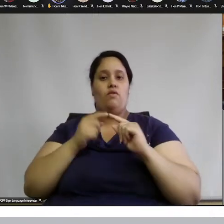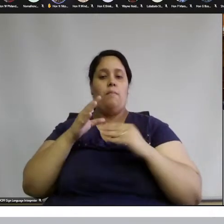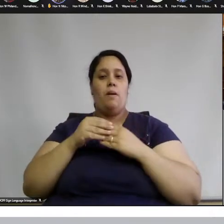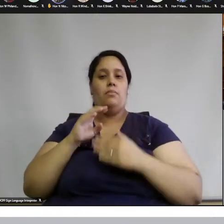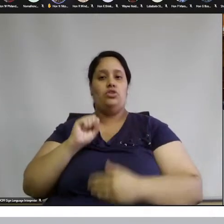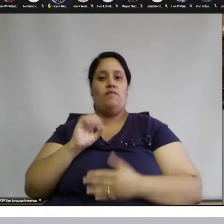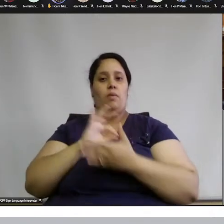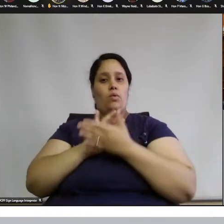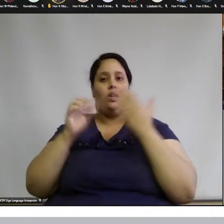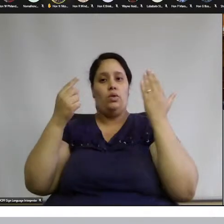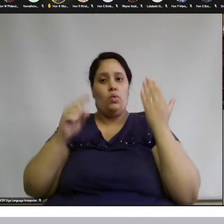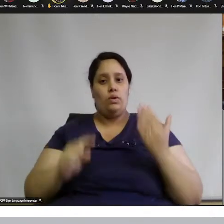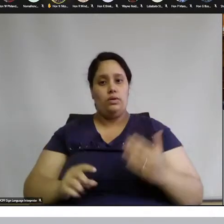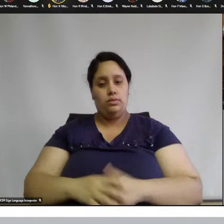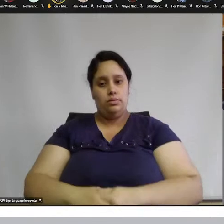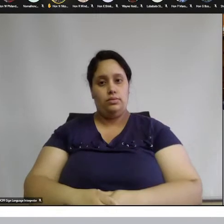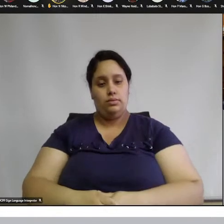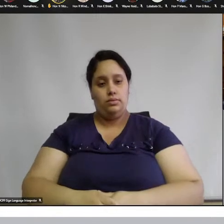clean audits.